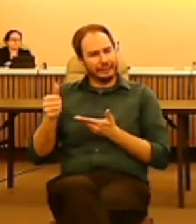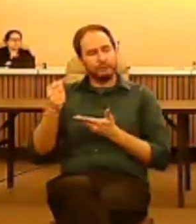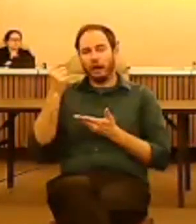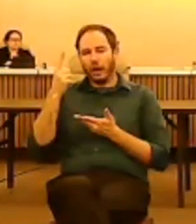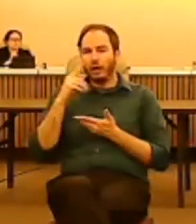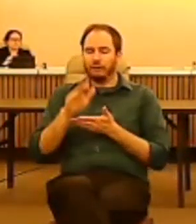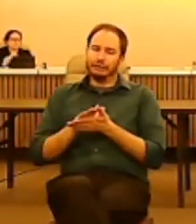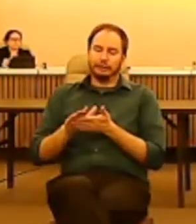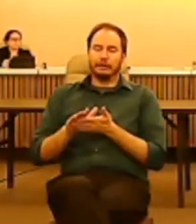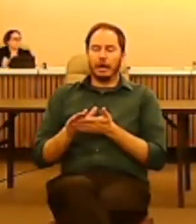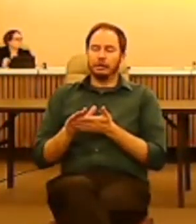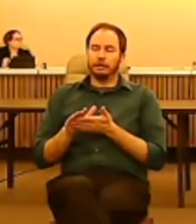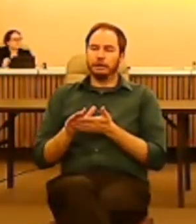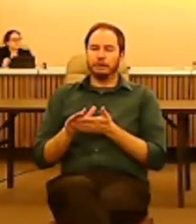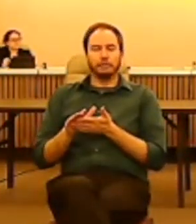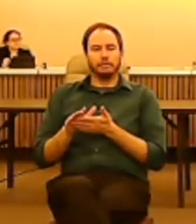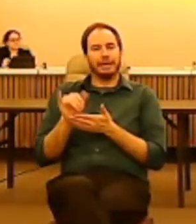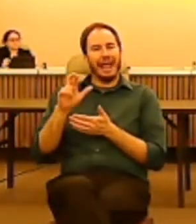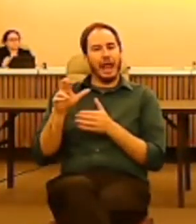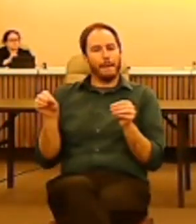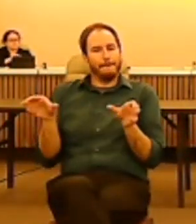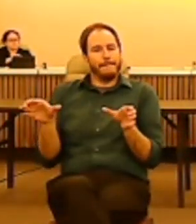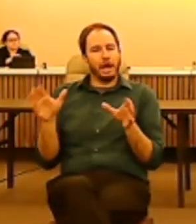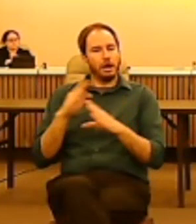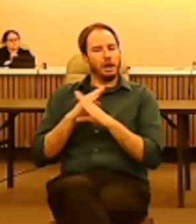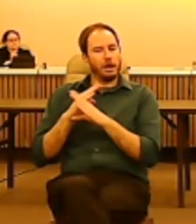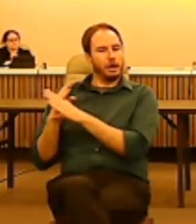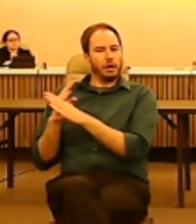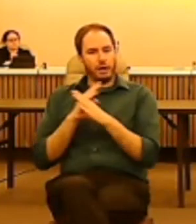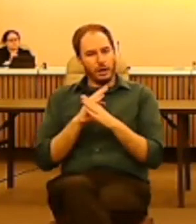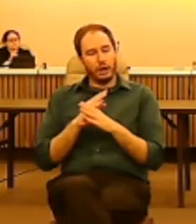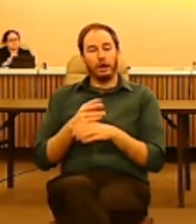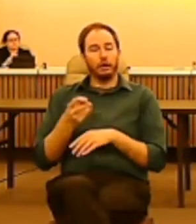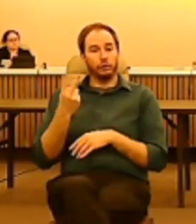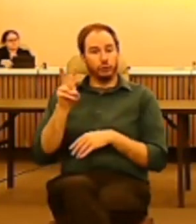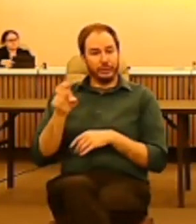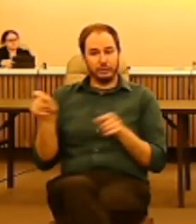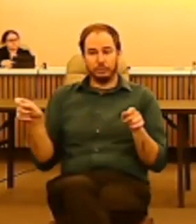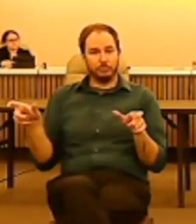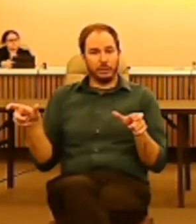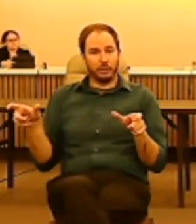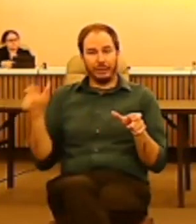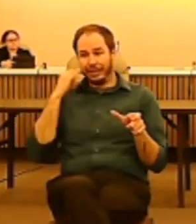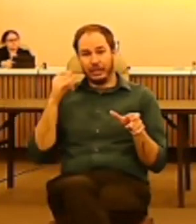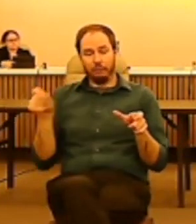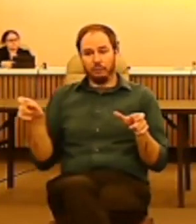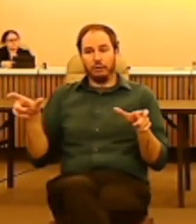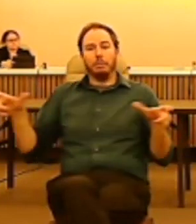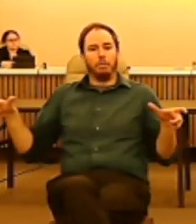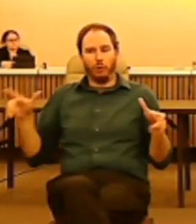creates a nice air barrier. Mhm. Beyond that 2 inches, you're just paying extra for